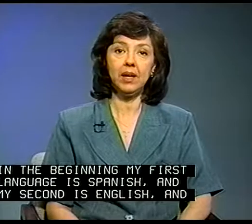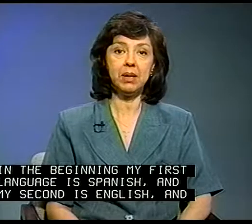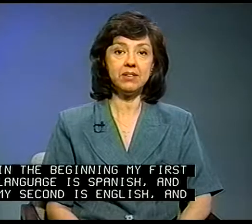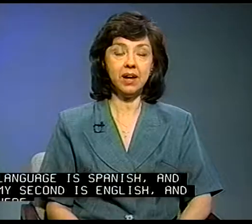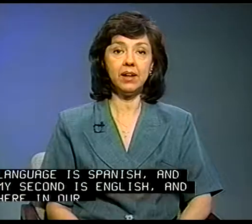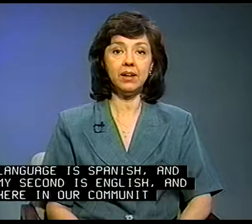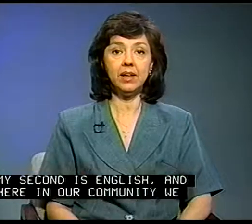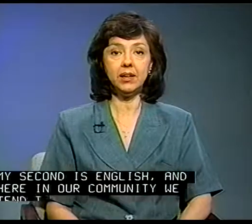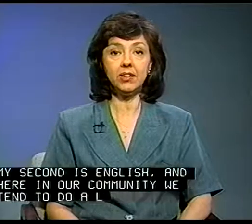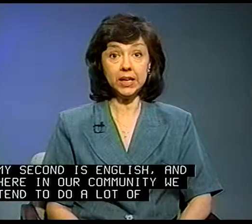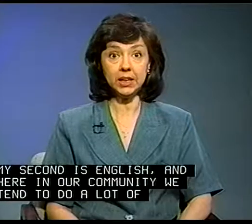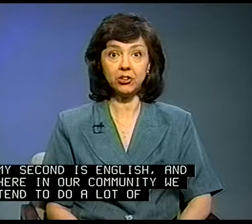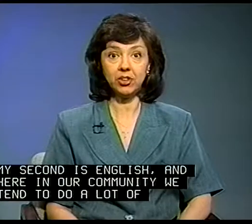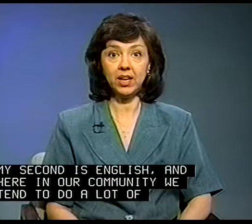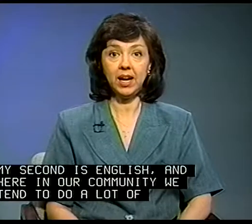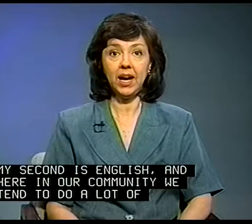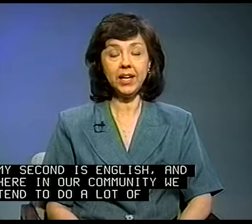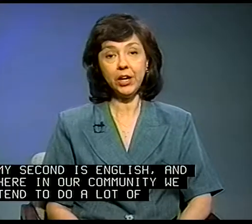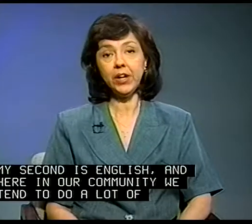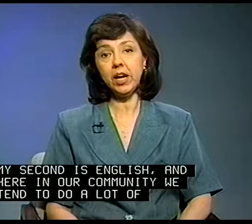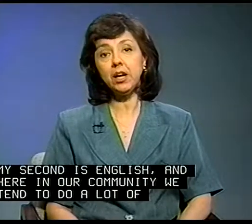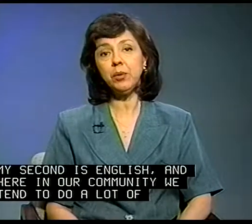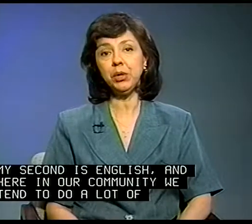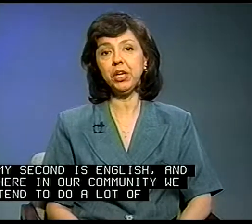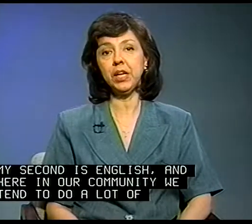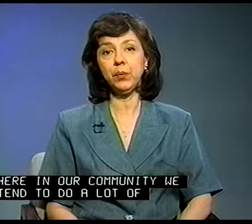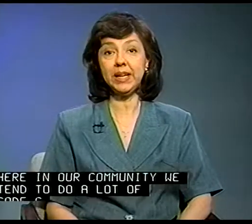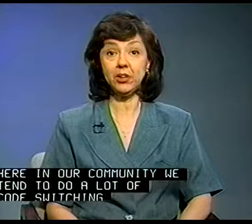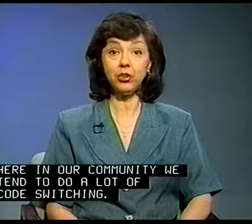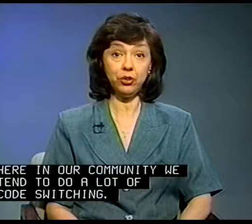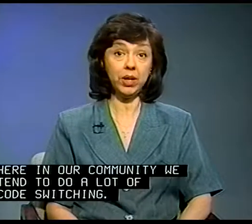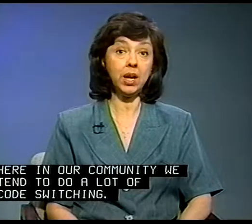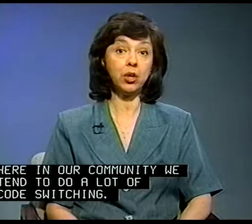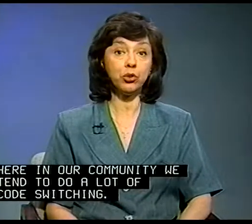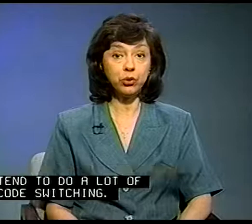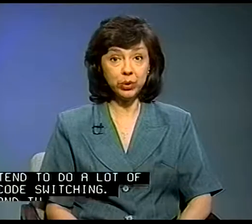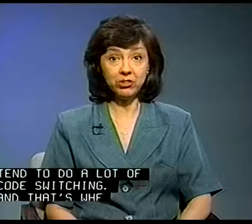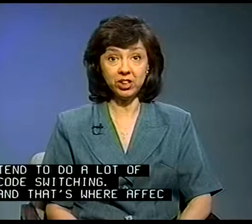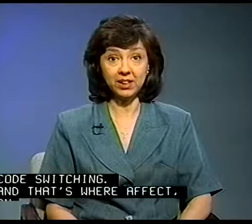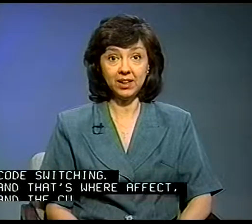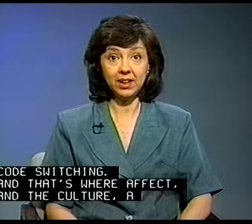my second is English. And here in our community, we tend to do a lot of code switching.